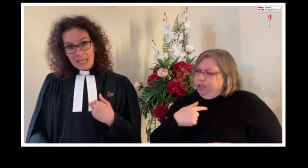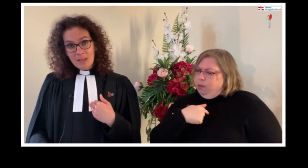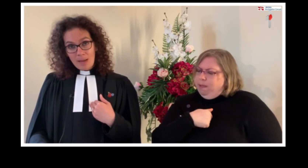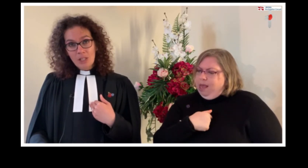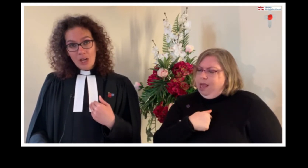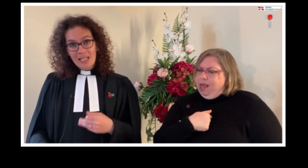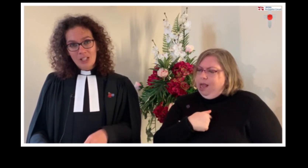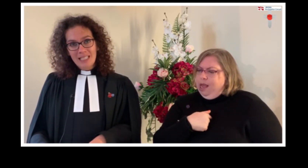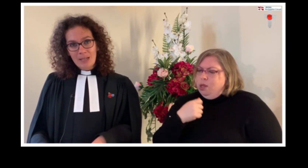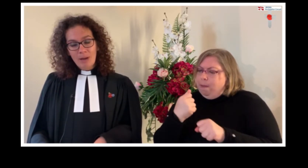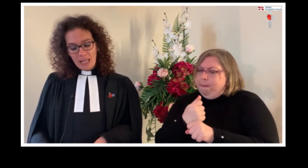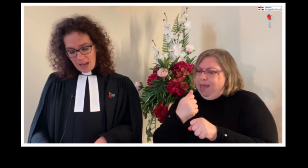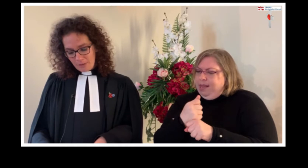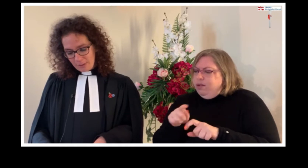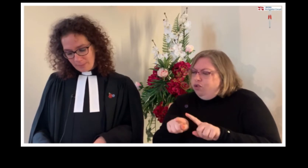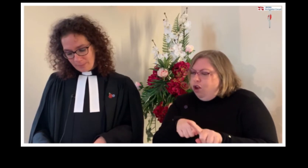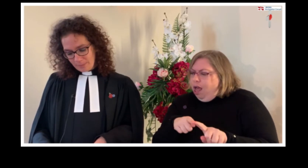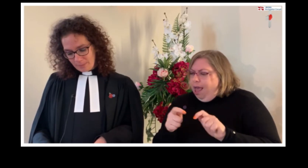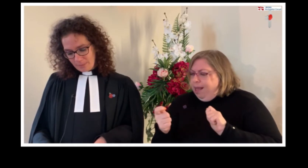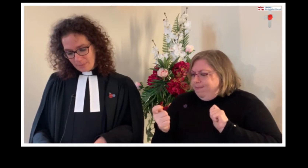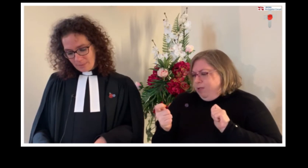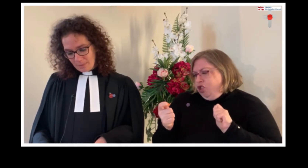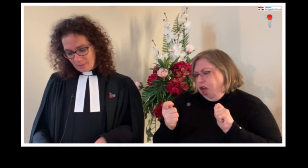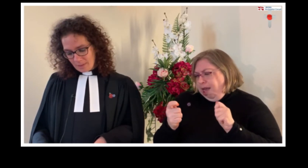Challenging to me to make changes in my life.